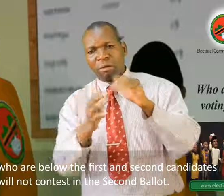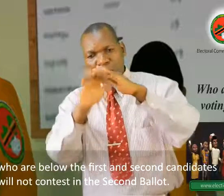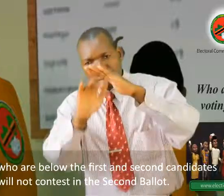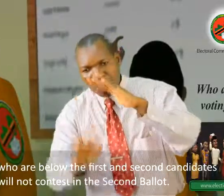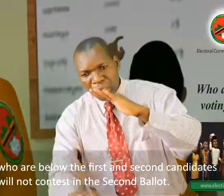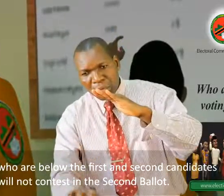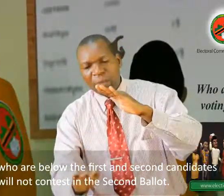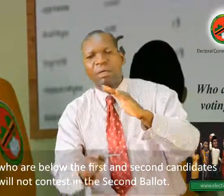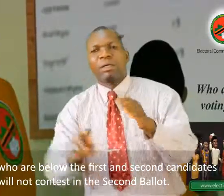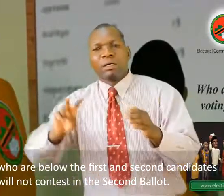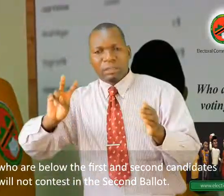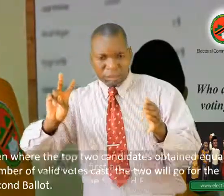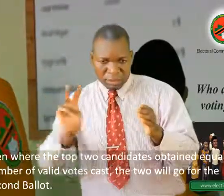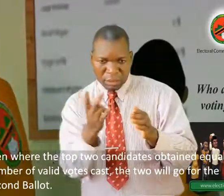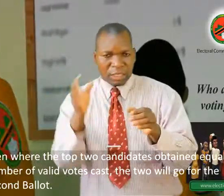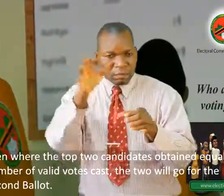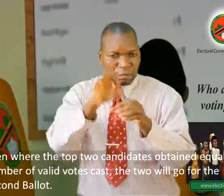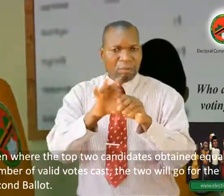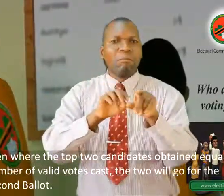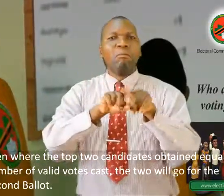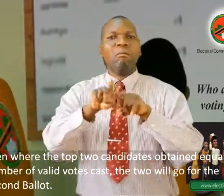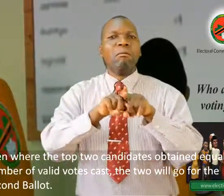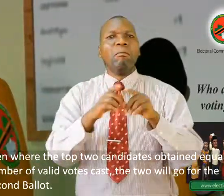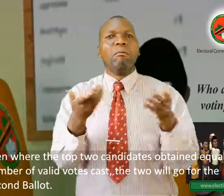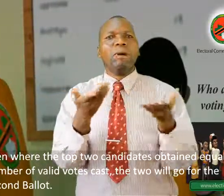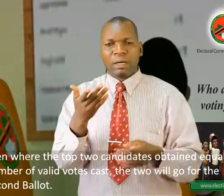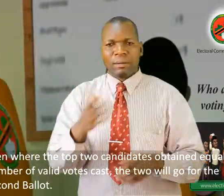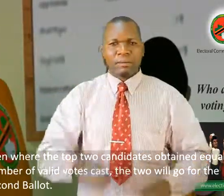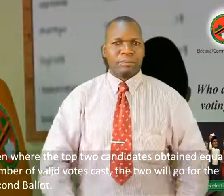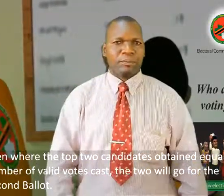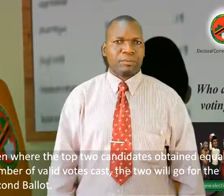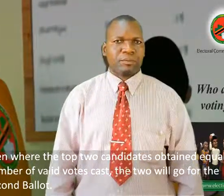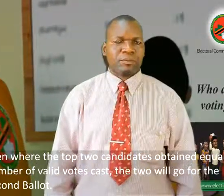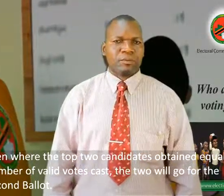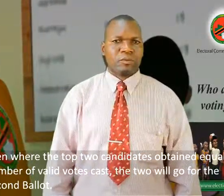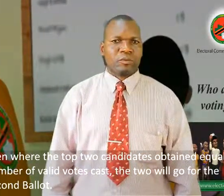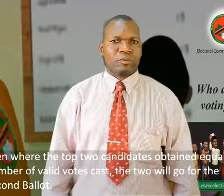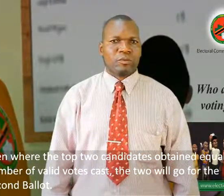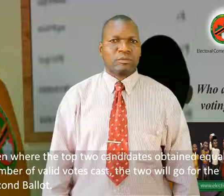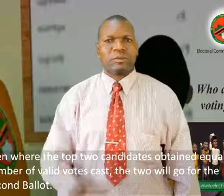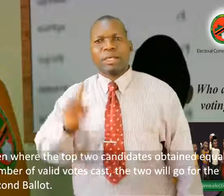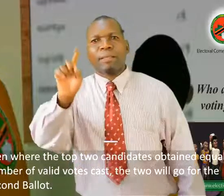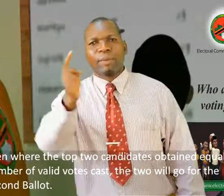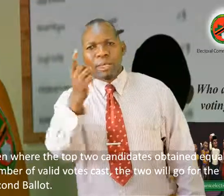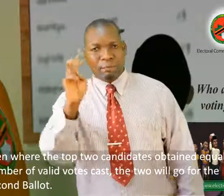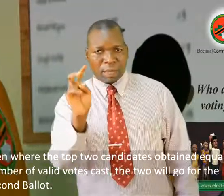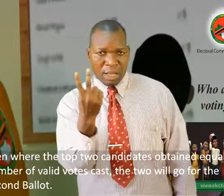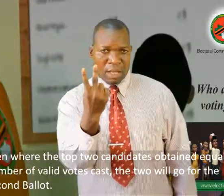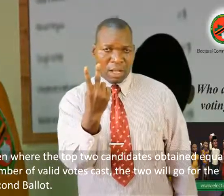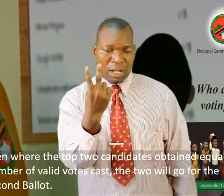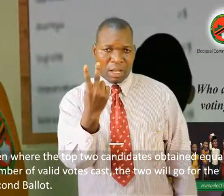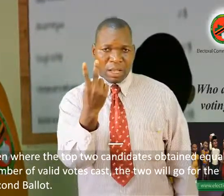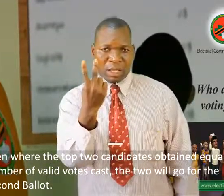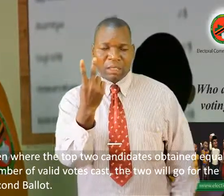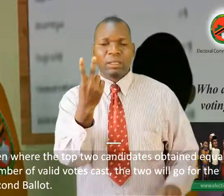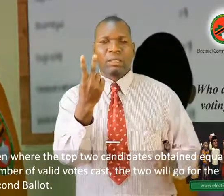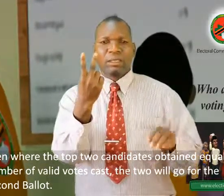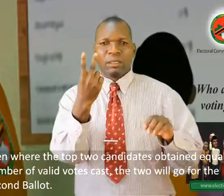ballot. Even where the top 2 candidates obtained equal number of valid votes cast, the 2 will go for the